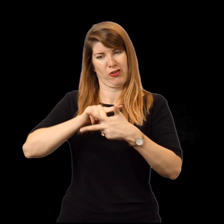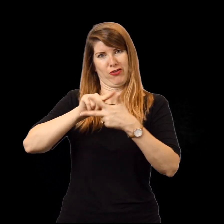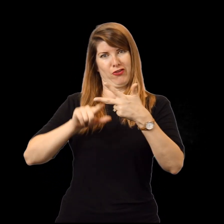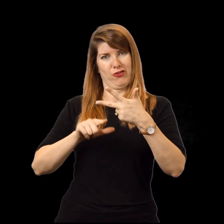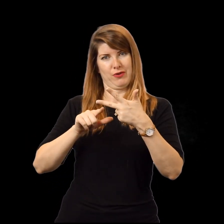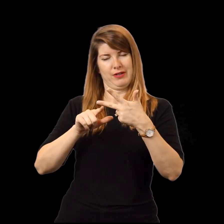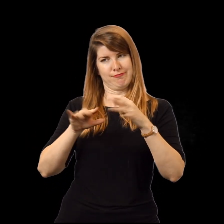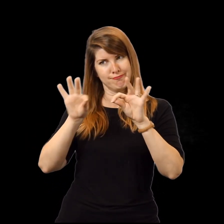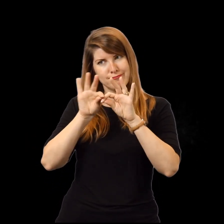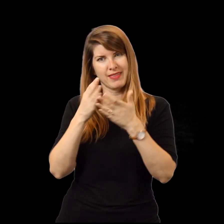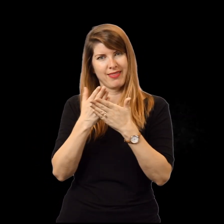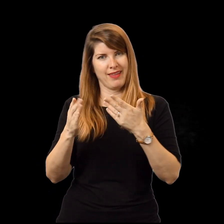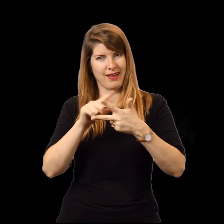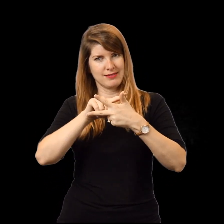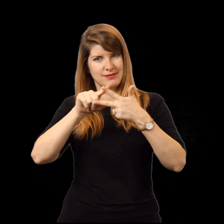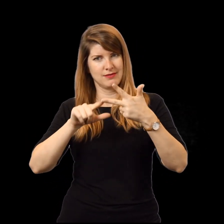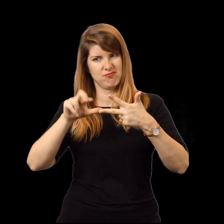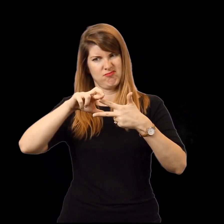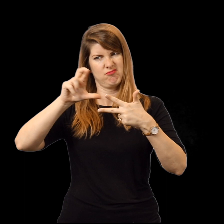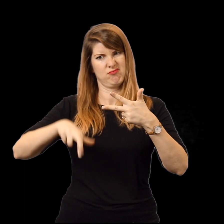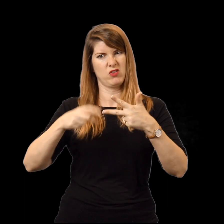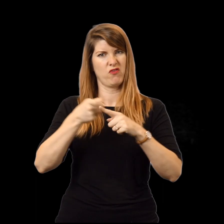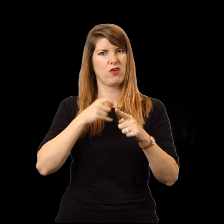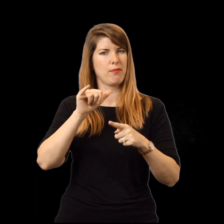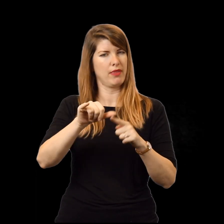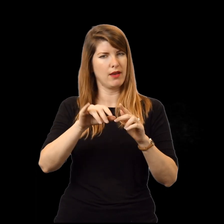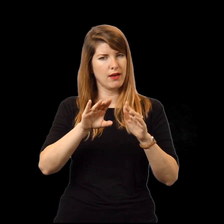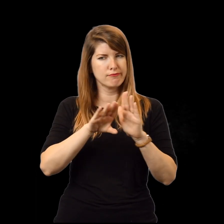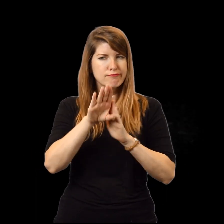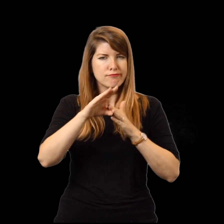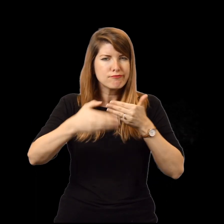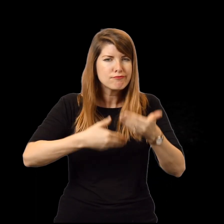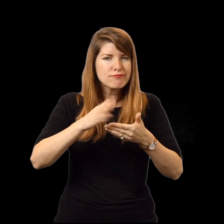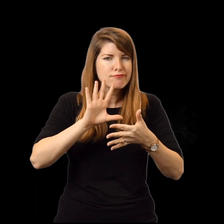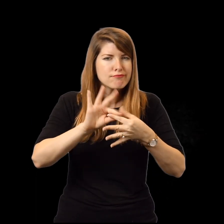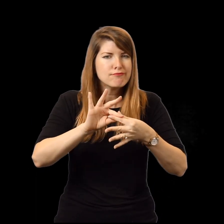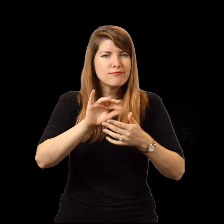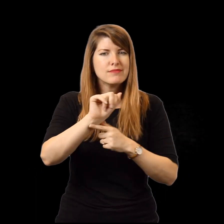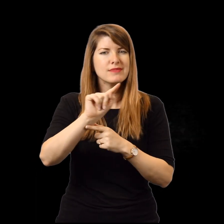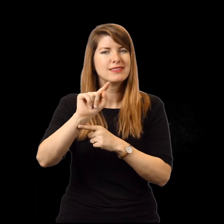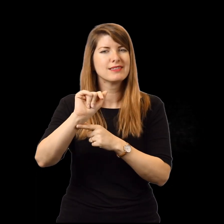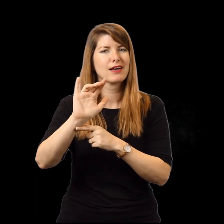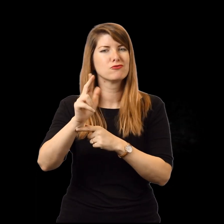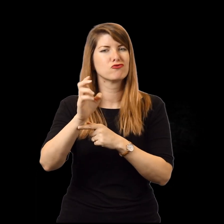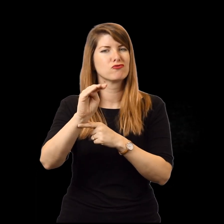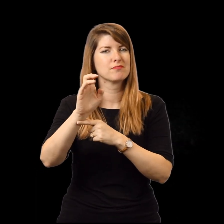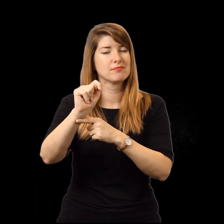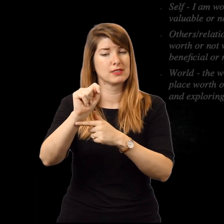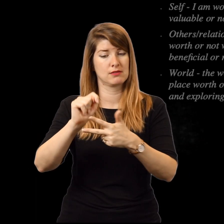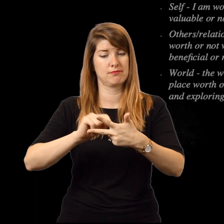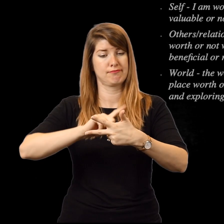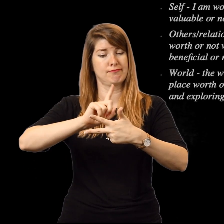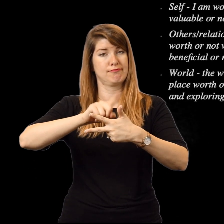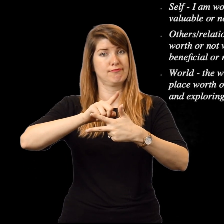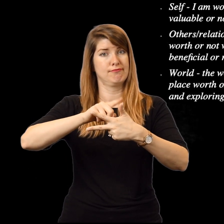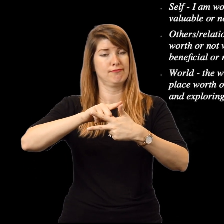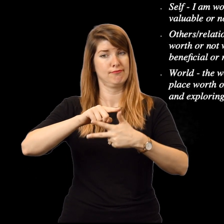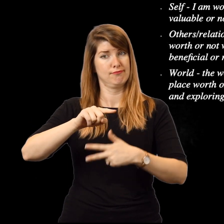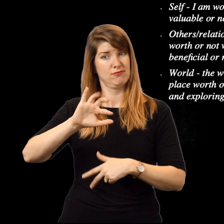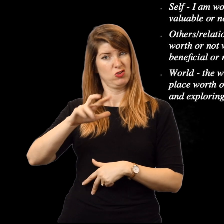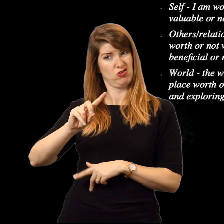And there are three main things that come out of this process of attachment. One is